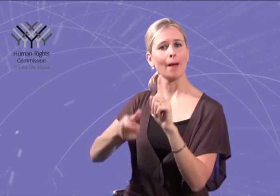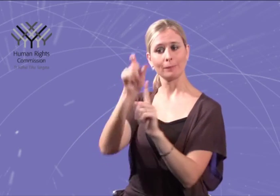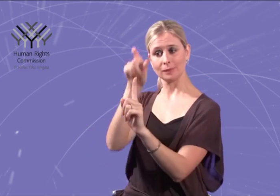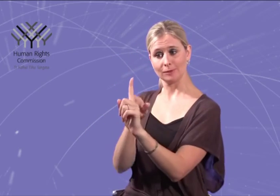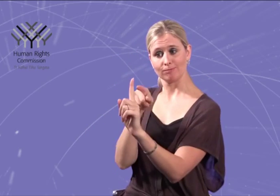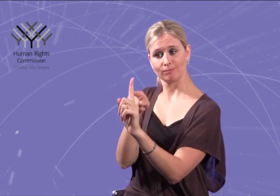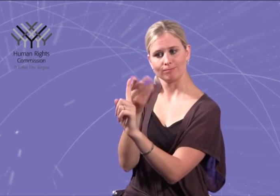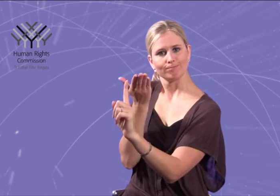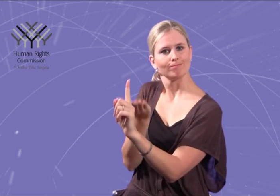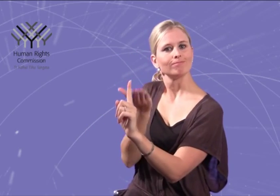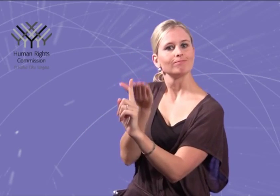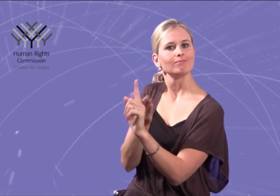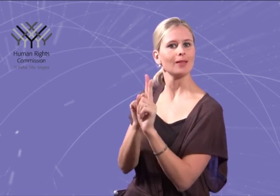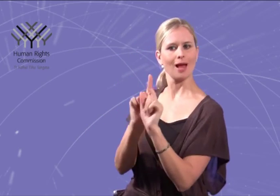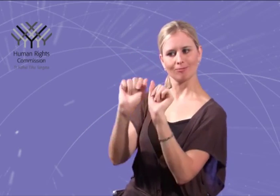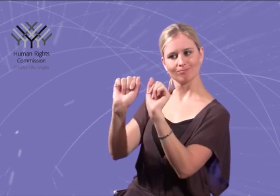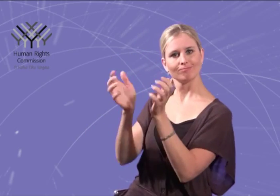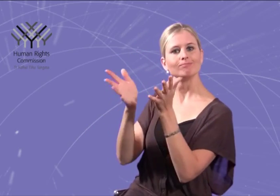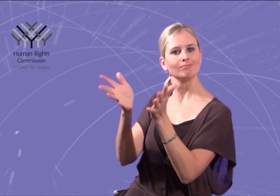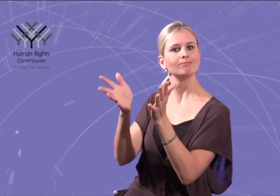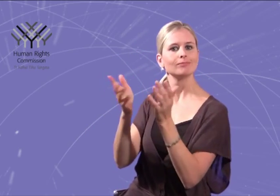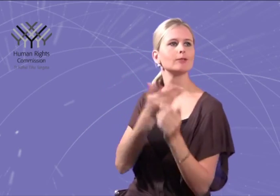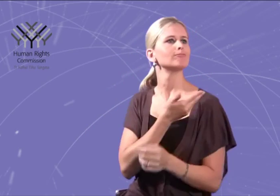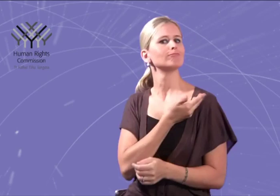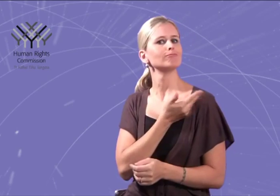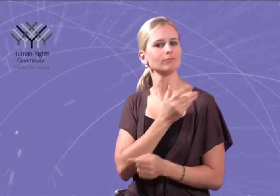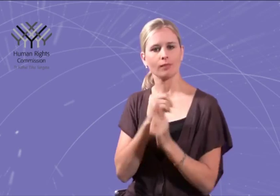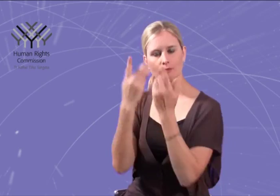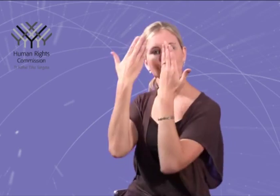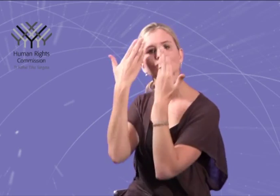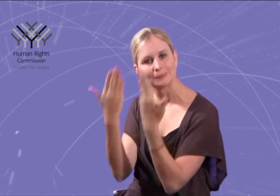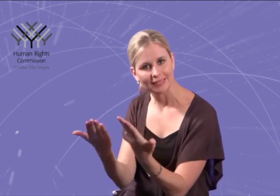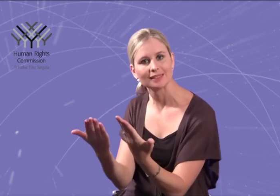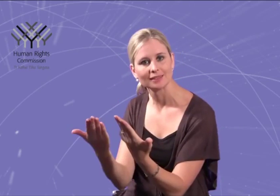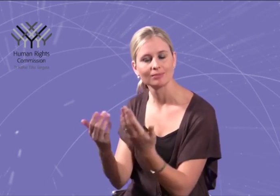and to also promote respect for disabled people's dignity.